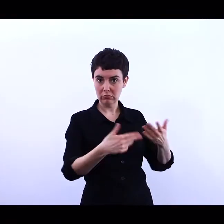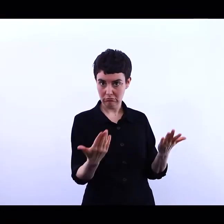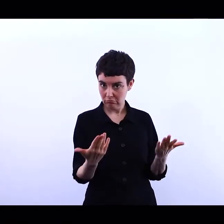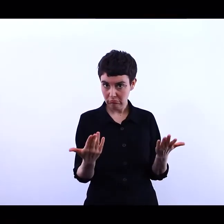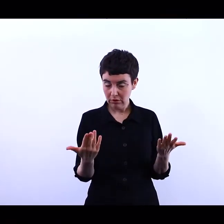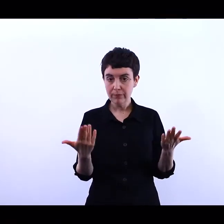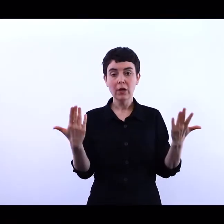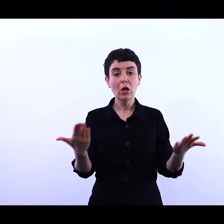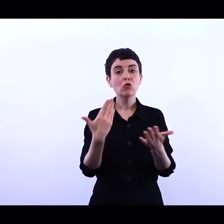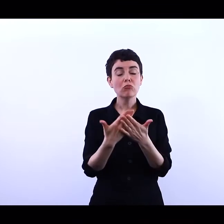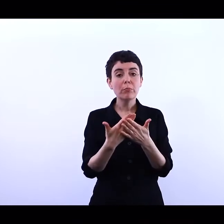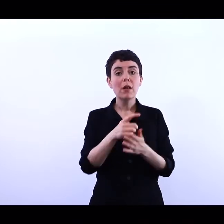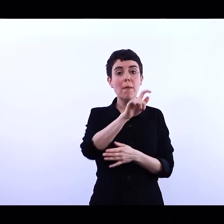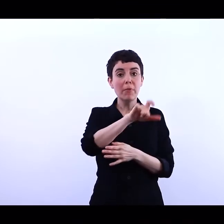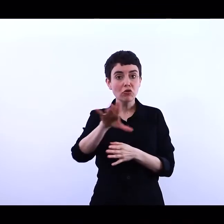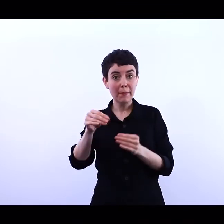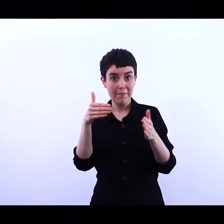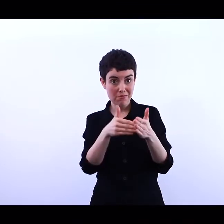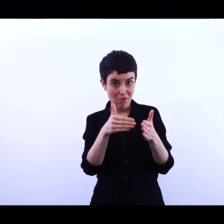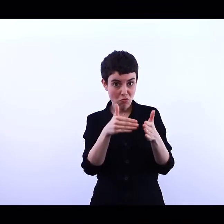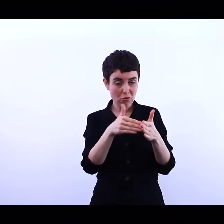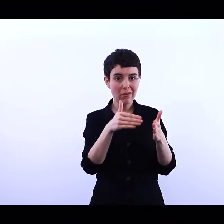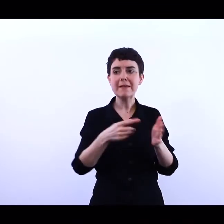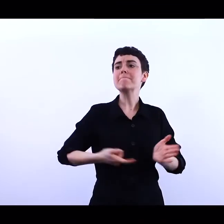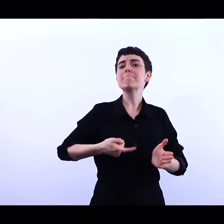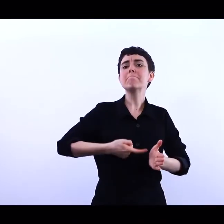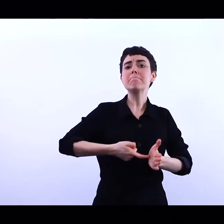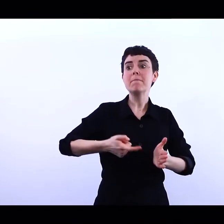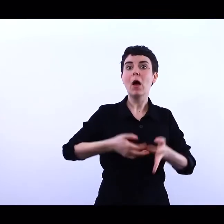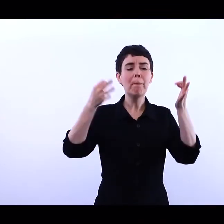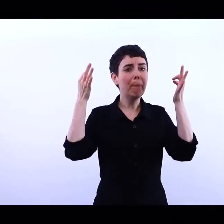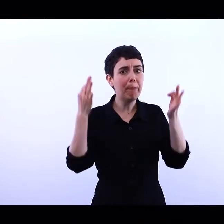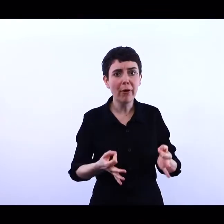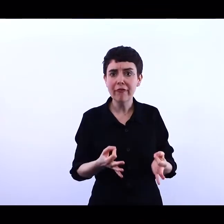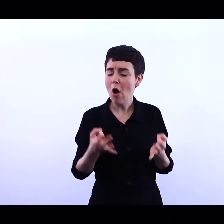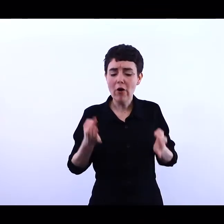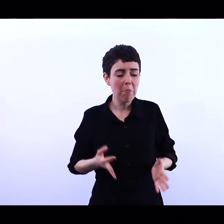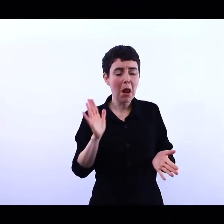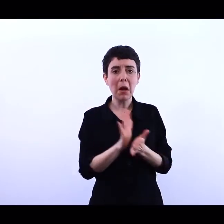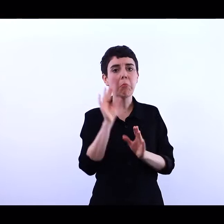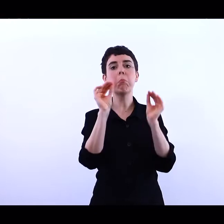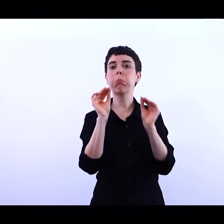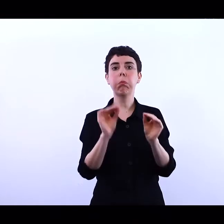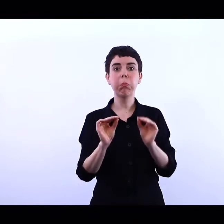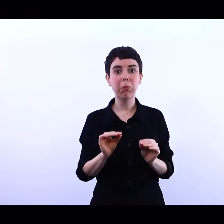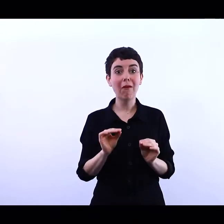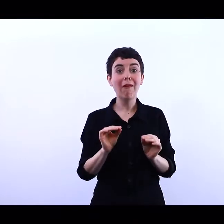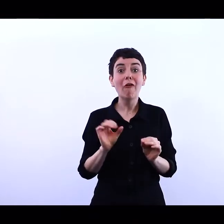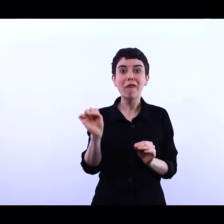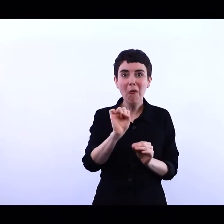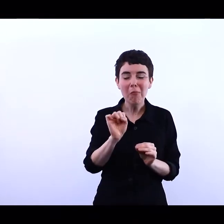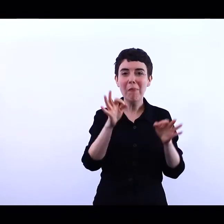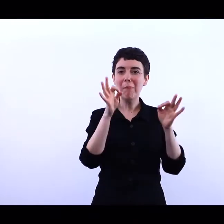with disabilities have requested for years were implemented overnight when they benefited the non-disabled organizational